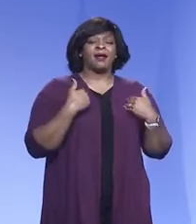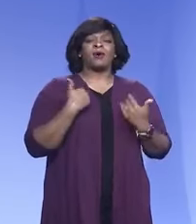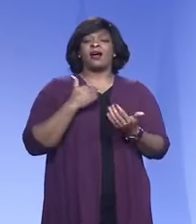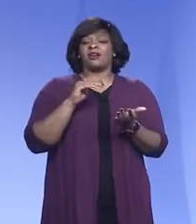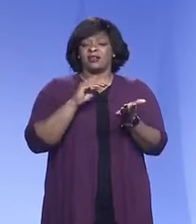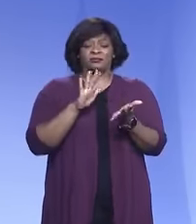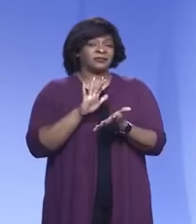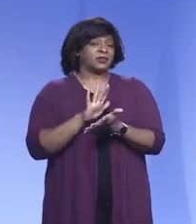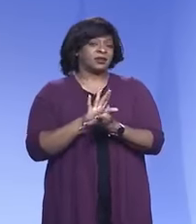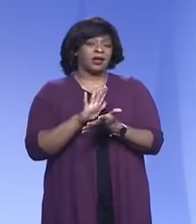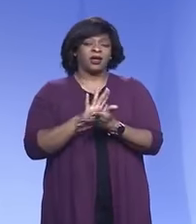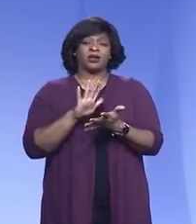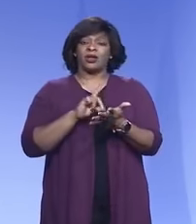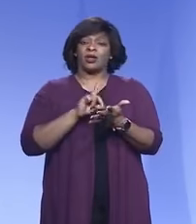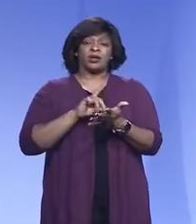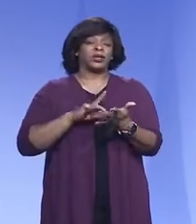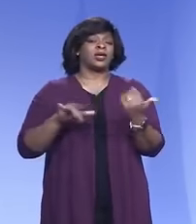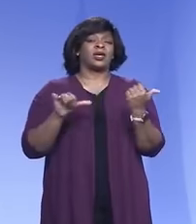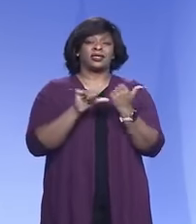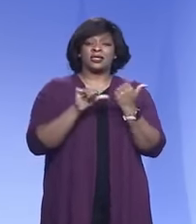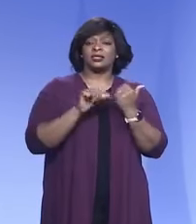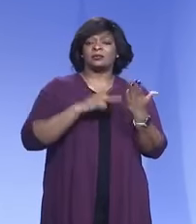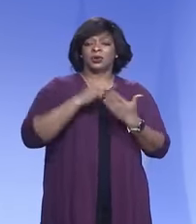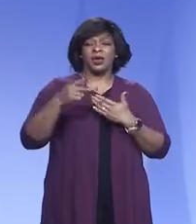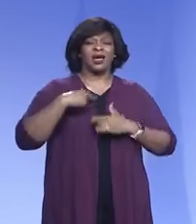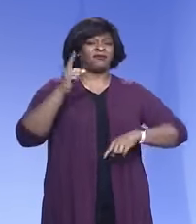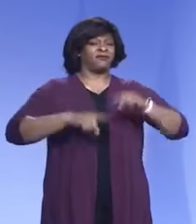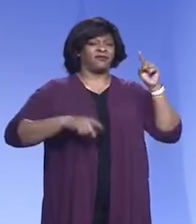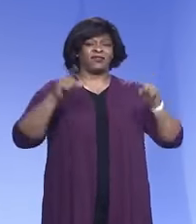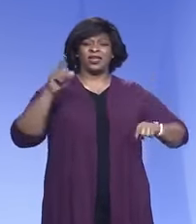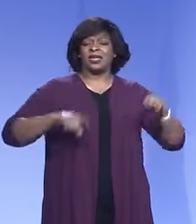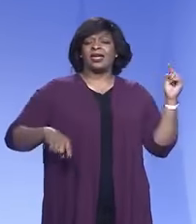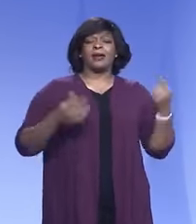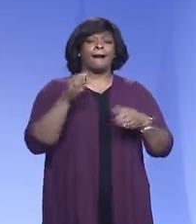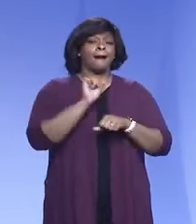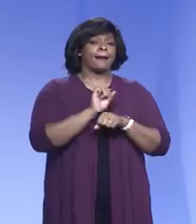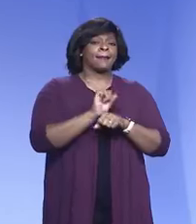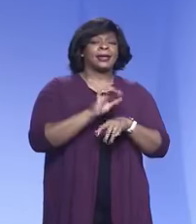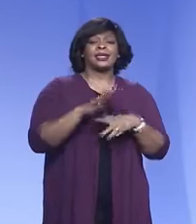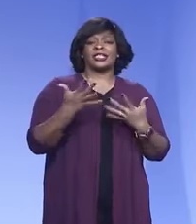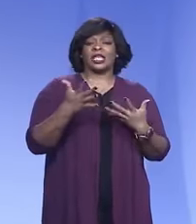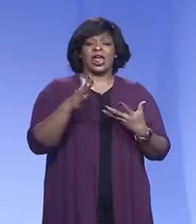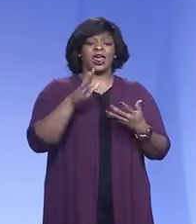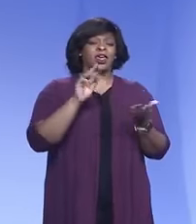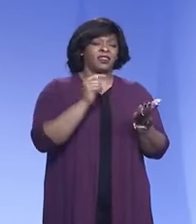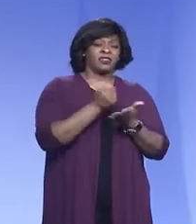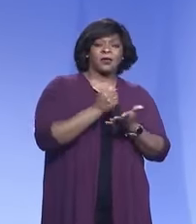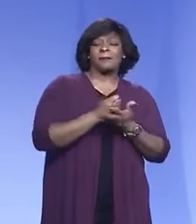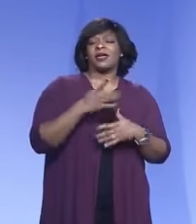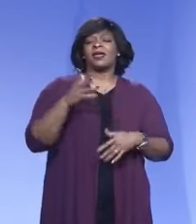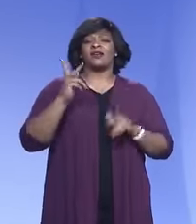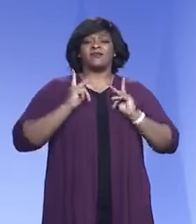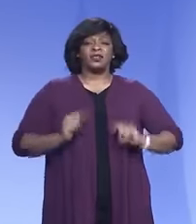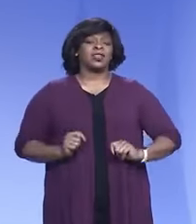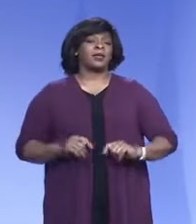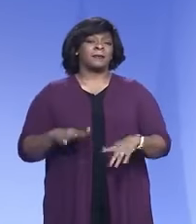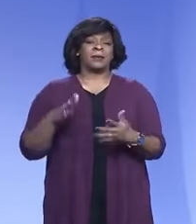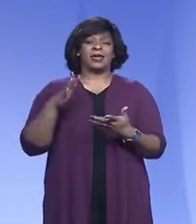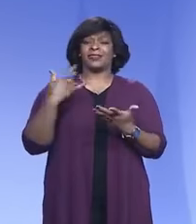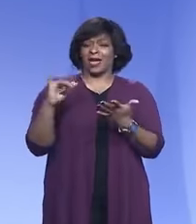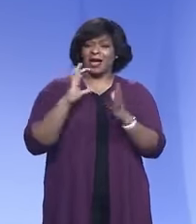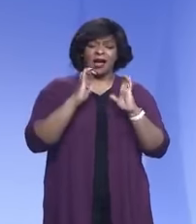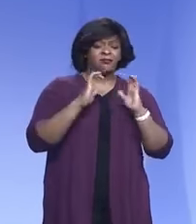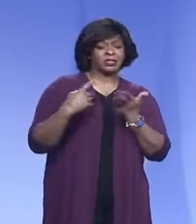physician assistant program, and we have others, occupational therapy, physical therapy, and so on. So yes, those